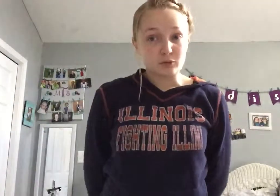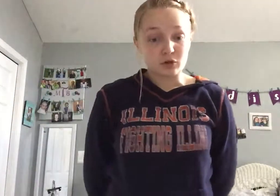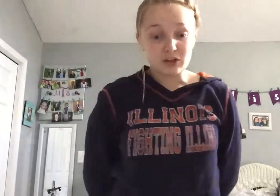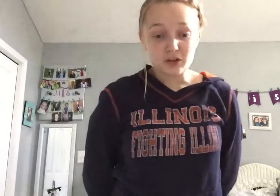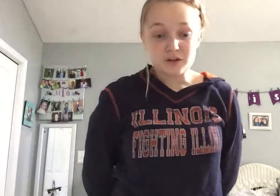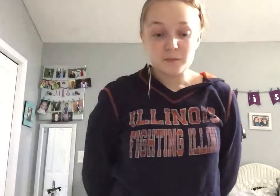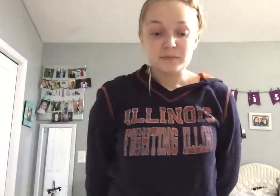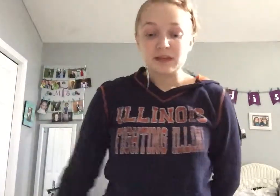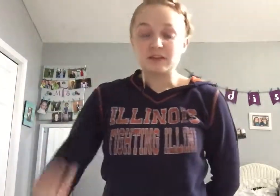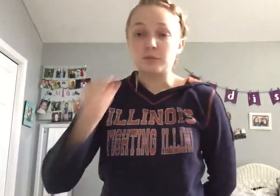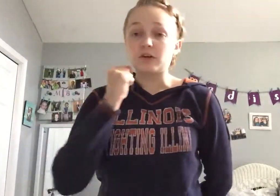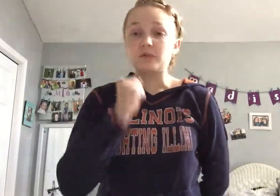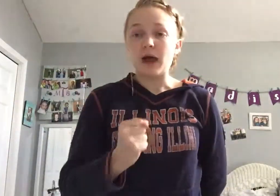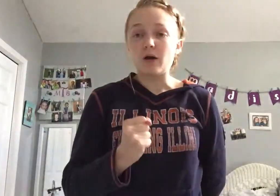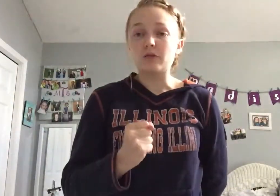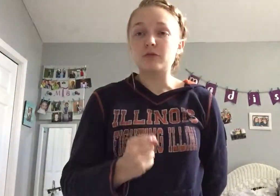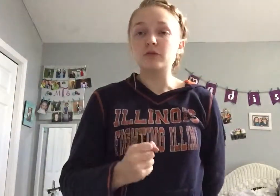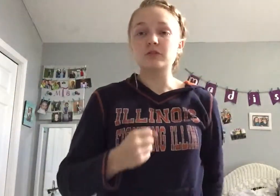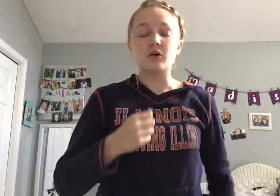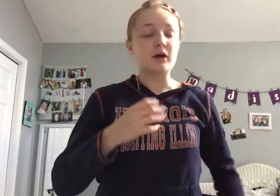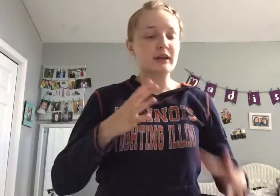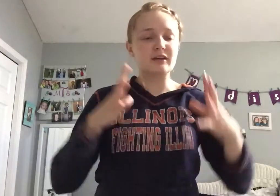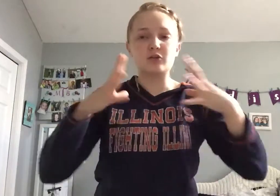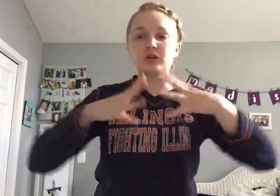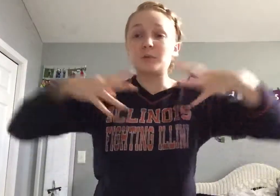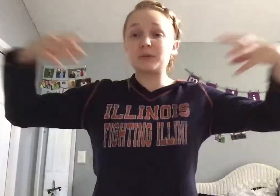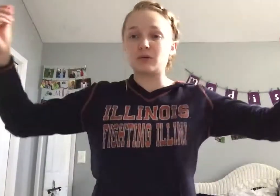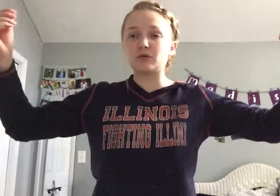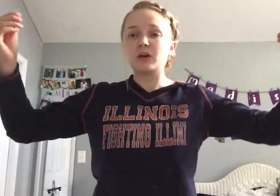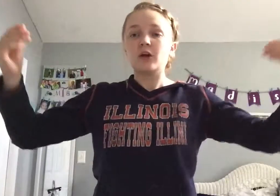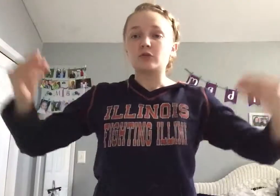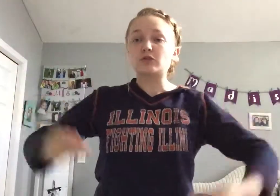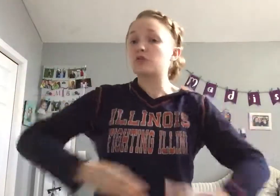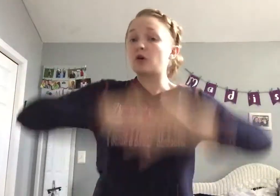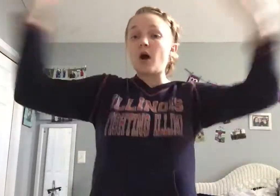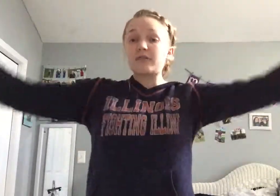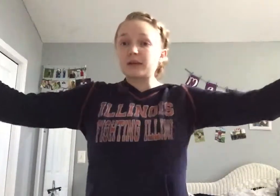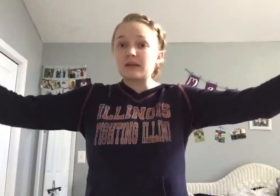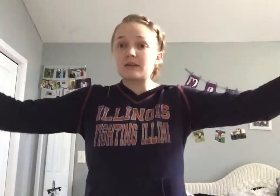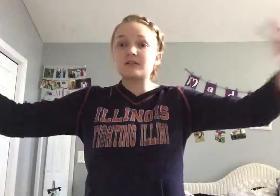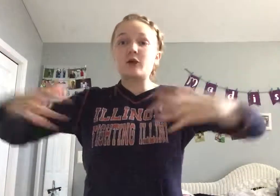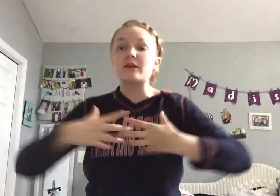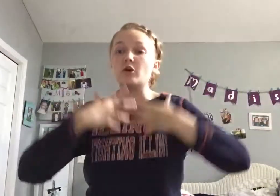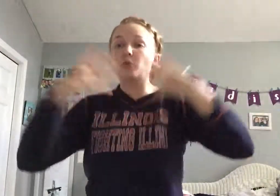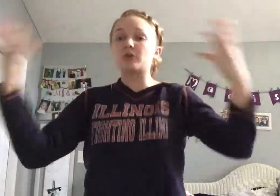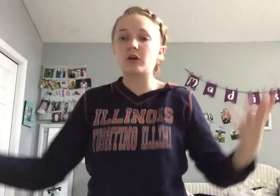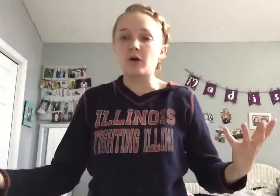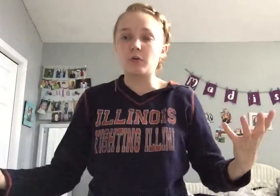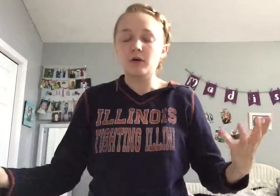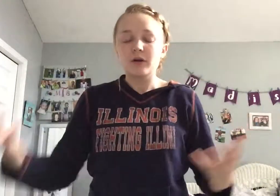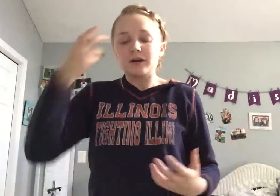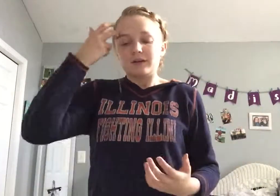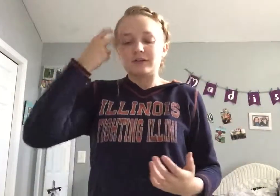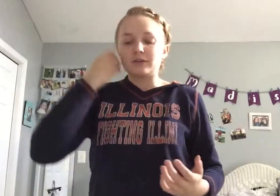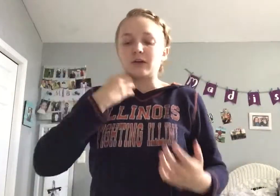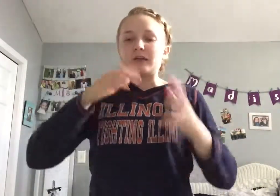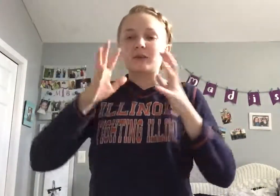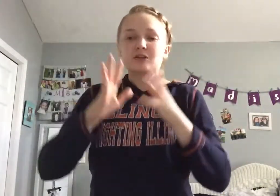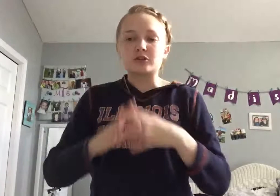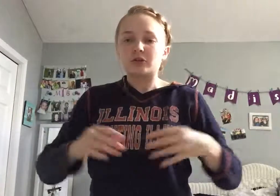really good, and this part is powerful. So again, you're going to build. Don't start off big because you got nowhere to go. So you got to make sure you